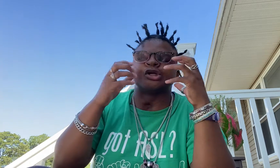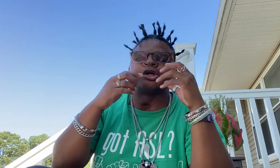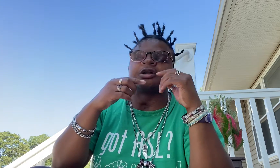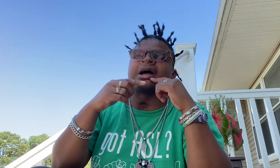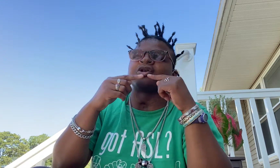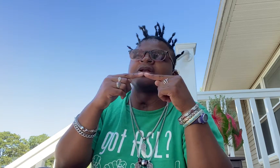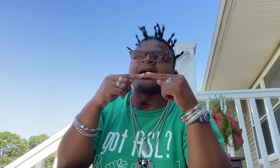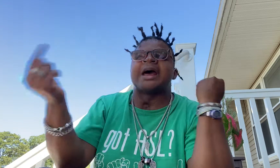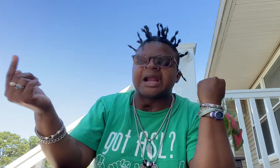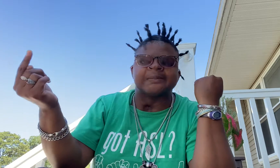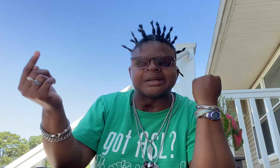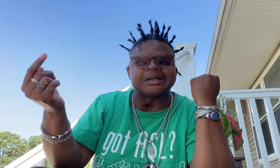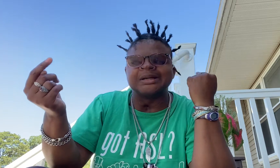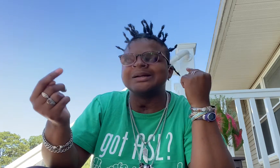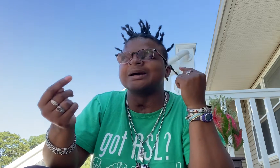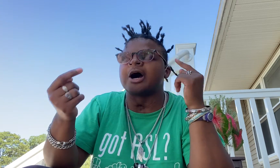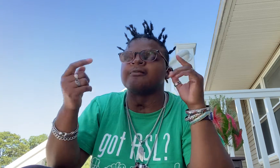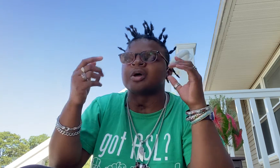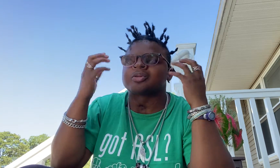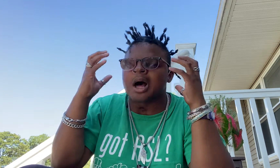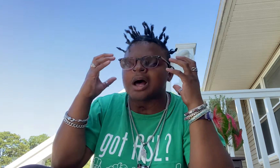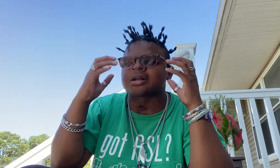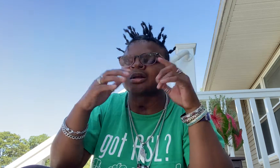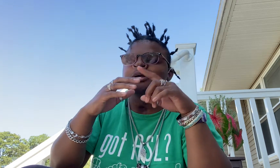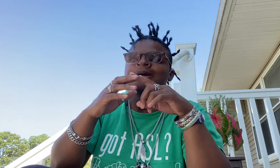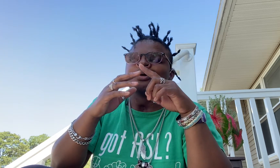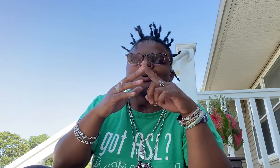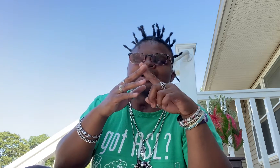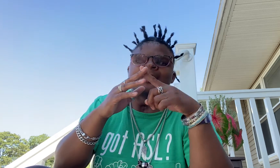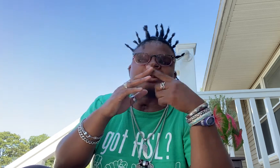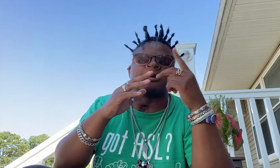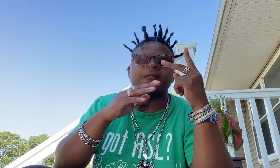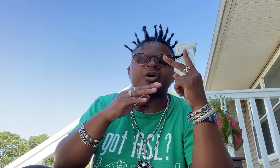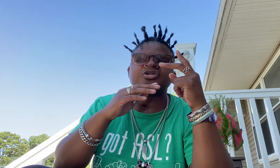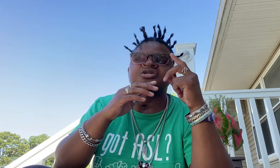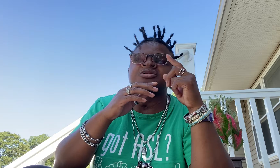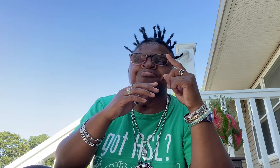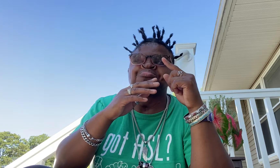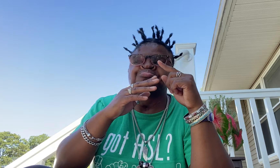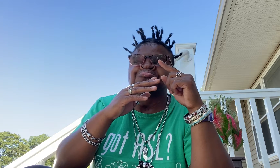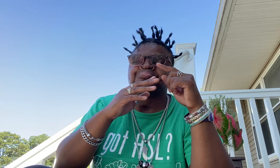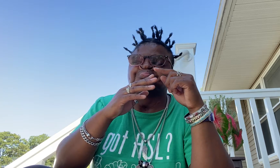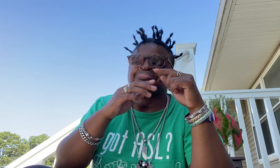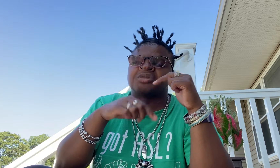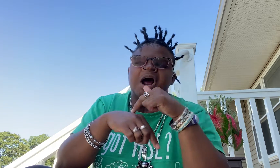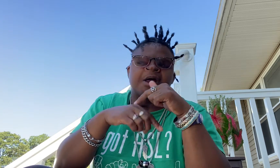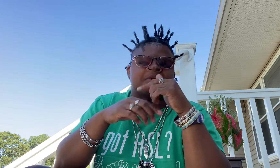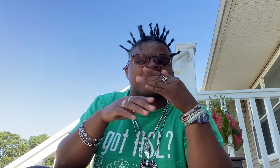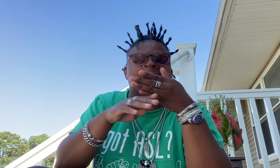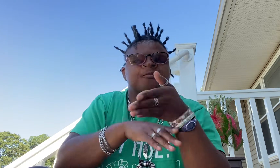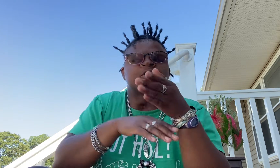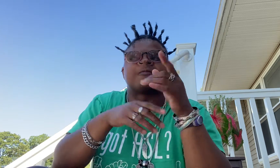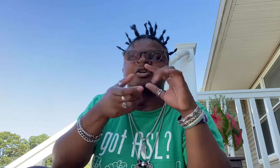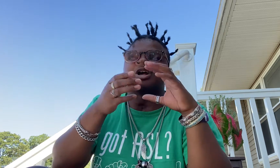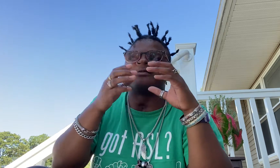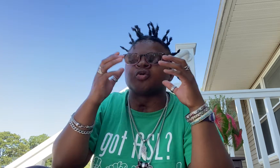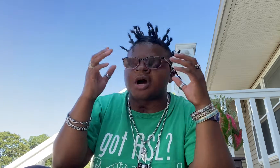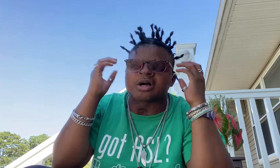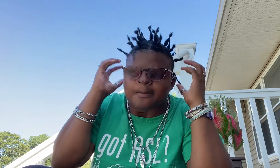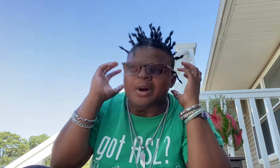Conditioner is actually the enemy of the locks, especially the first time, after the first time you combine